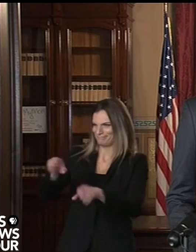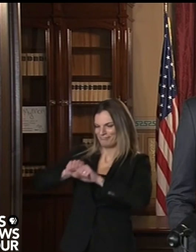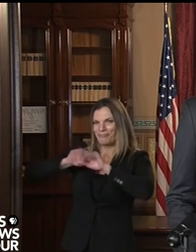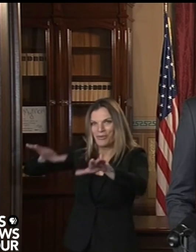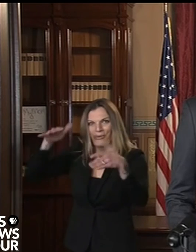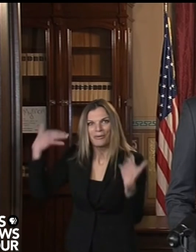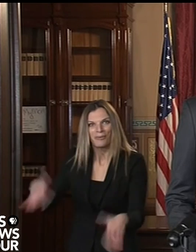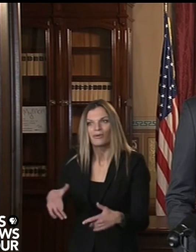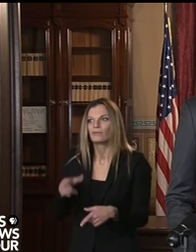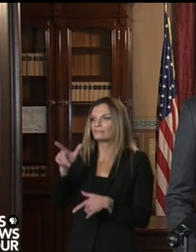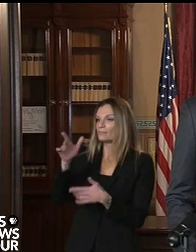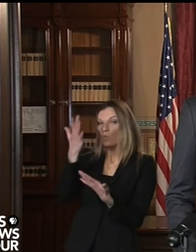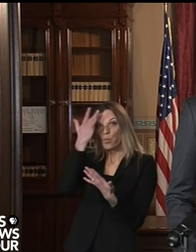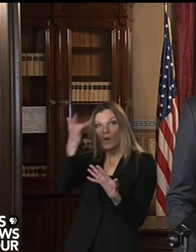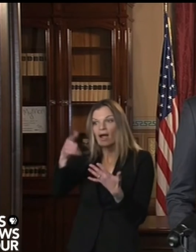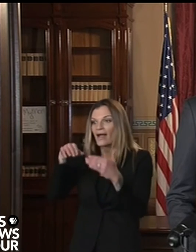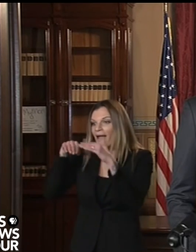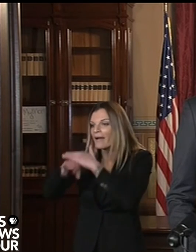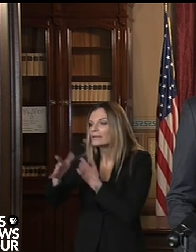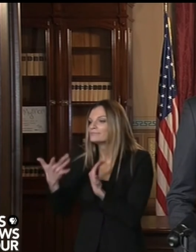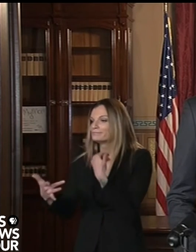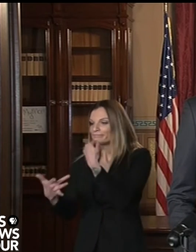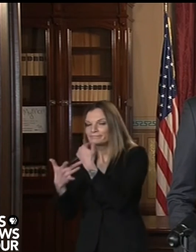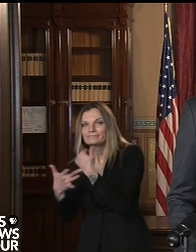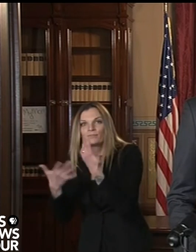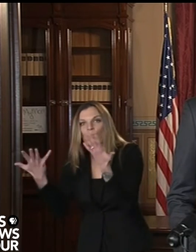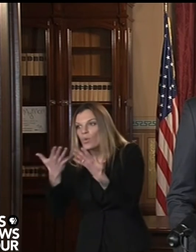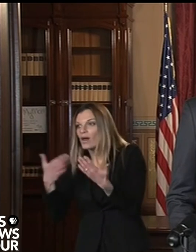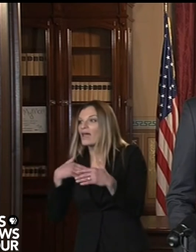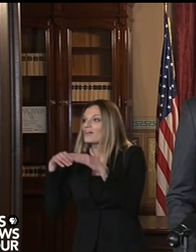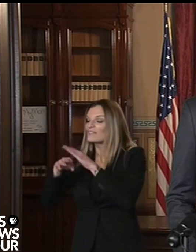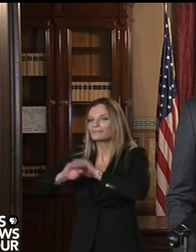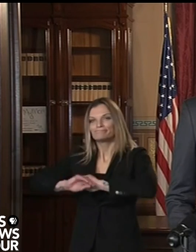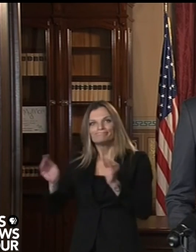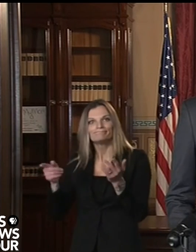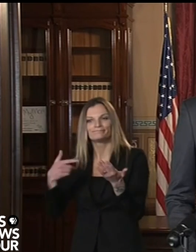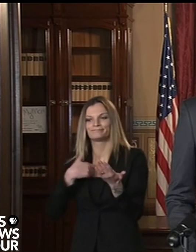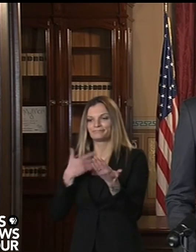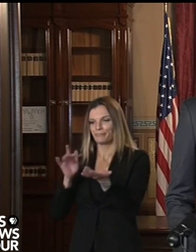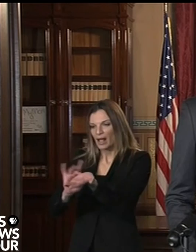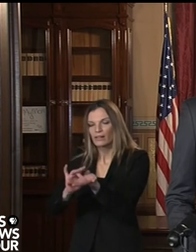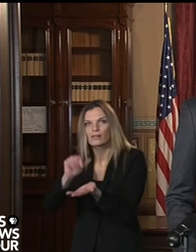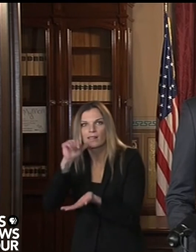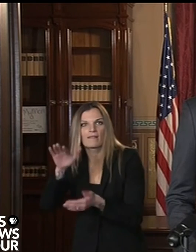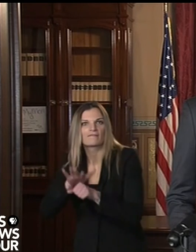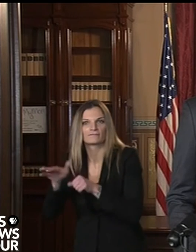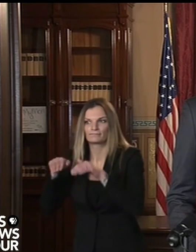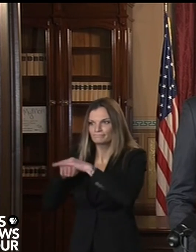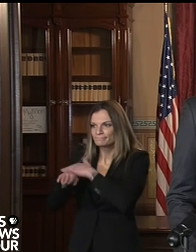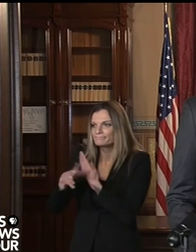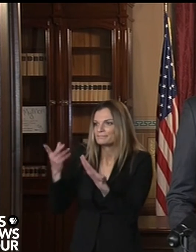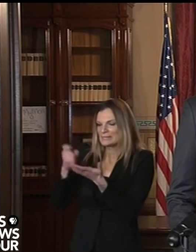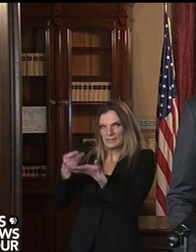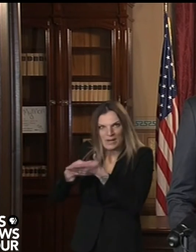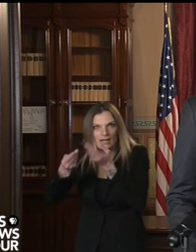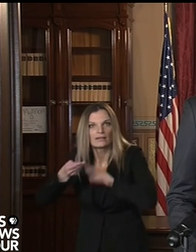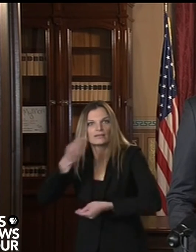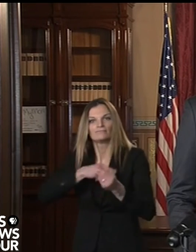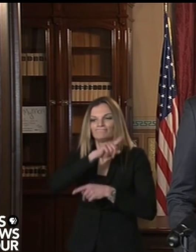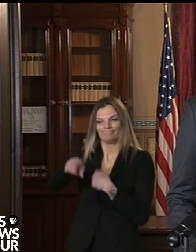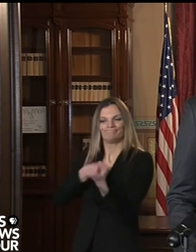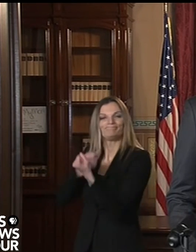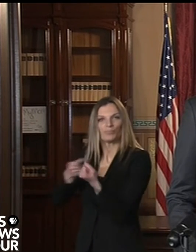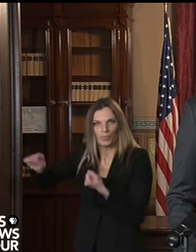like food and housing insecurity, access to technology and the internet, and flu vaccination. The task force has worked on closing the